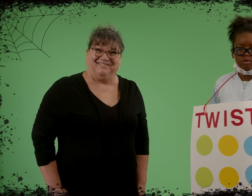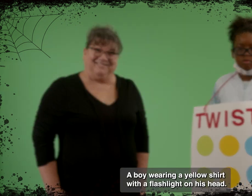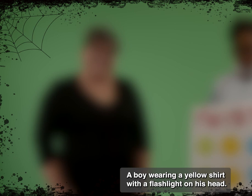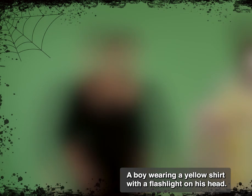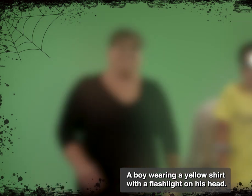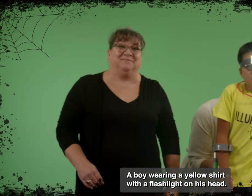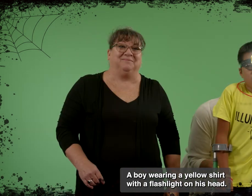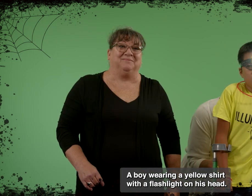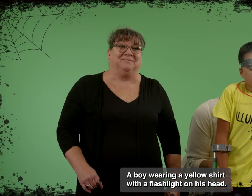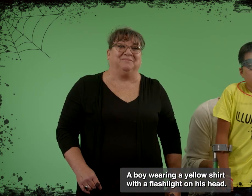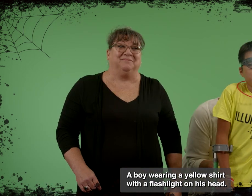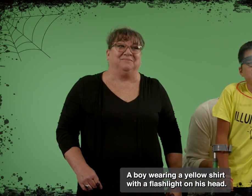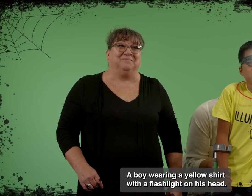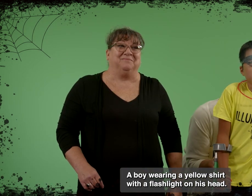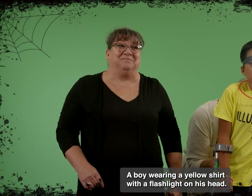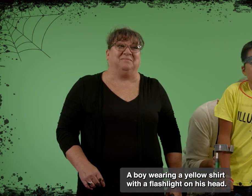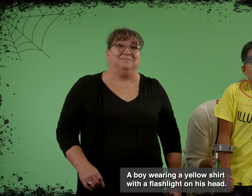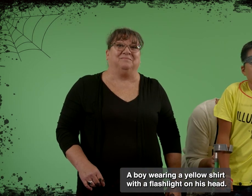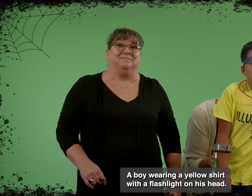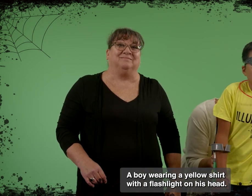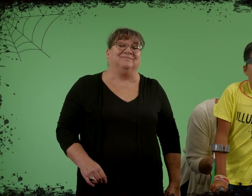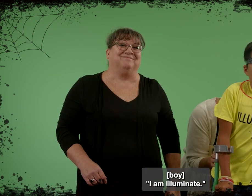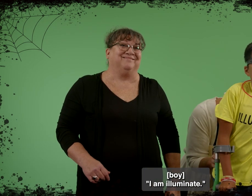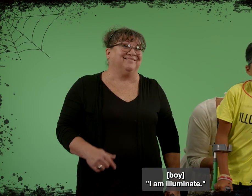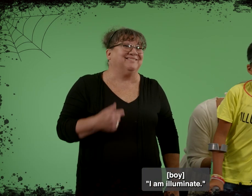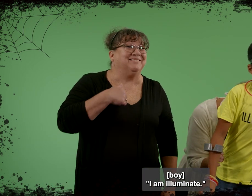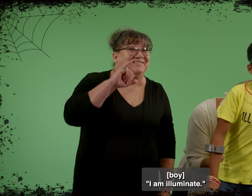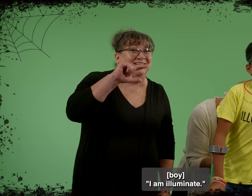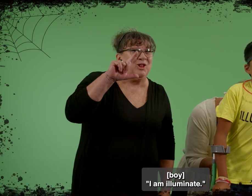A boy wearing a yellow shirt with a flashlight on his head. I'm Illuminate.